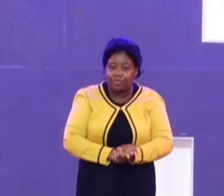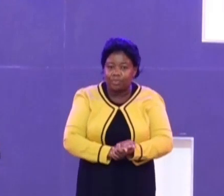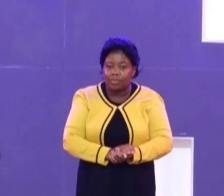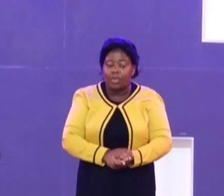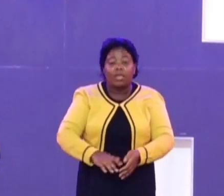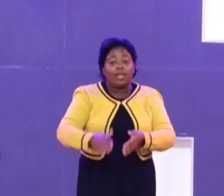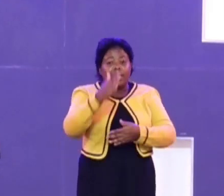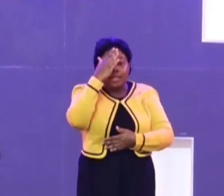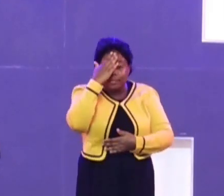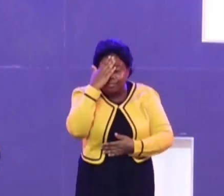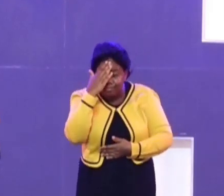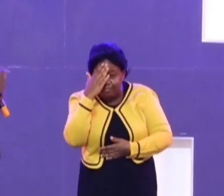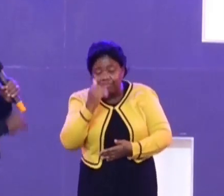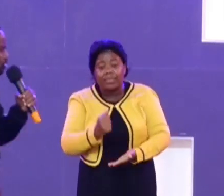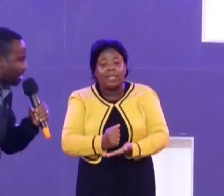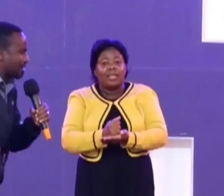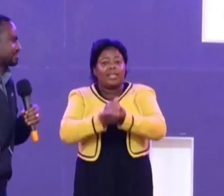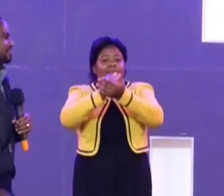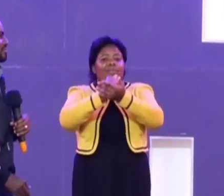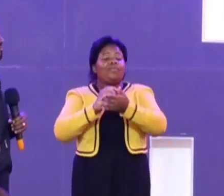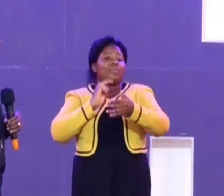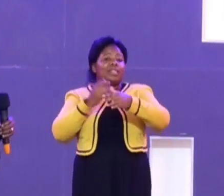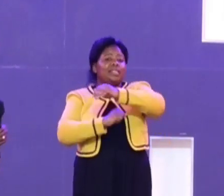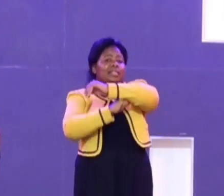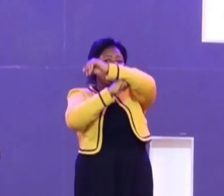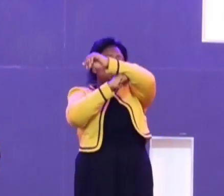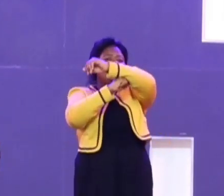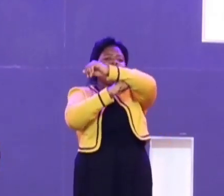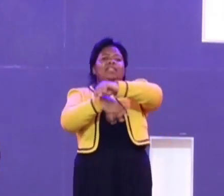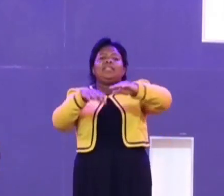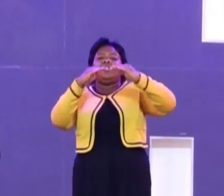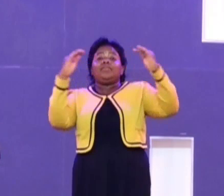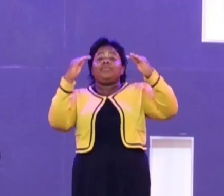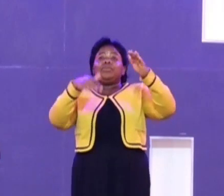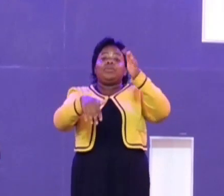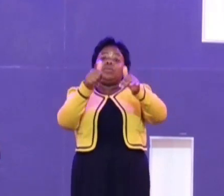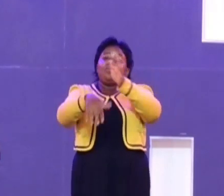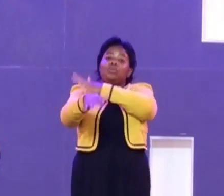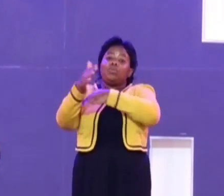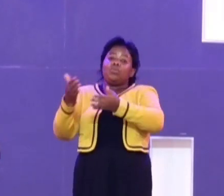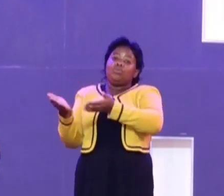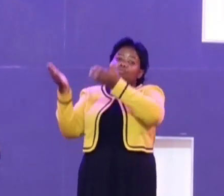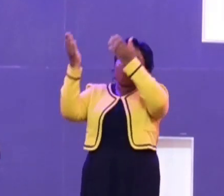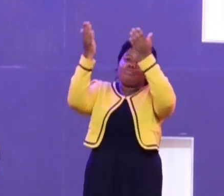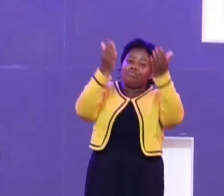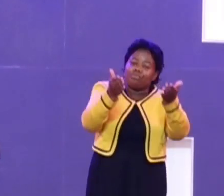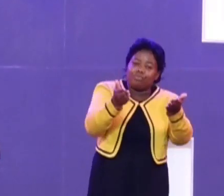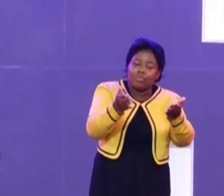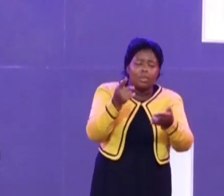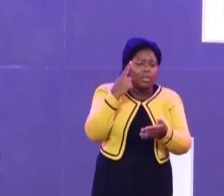Obwetowaze butuyamba okuwanirira levels makama kwatutwala. Humility helps us to sustain the levels where the Lord is taking us to. Ntunuli obwetowaze mbulaba.